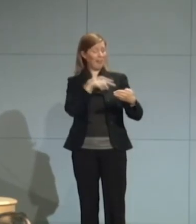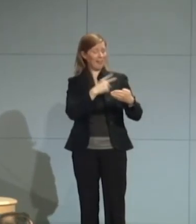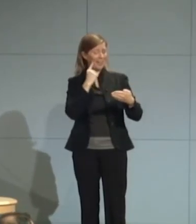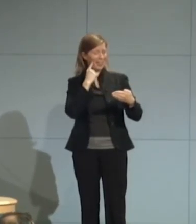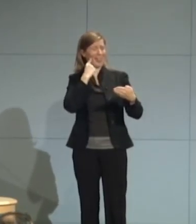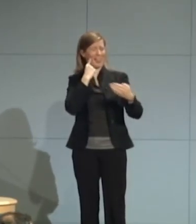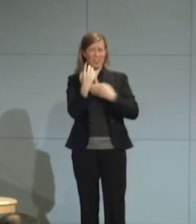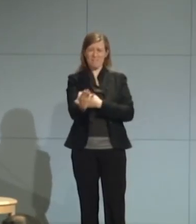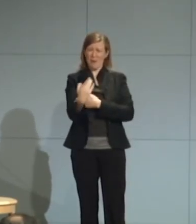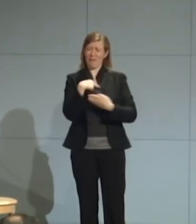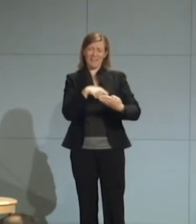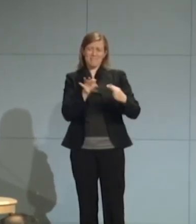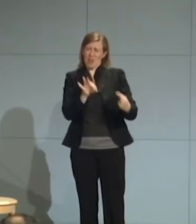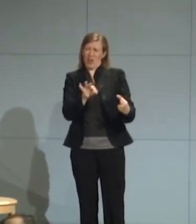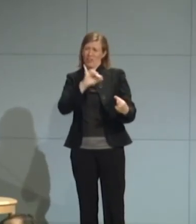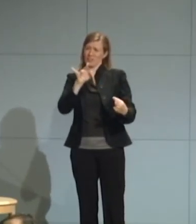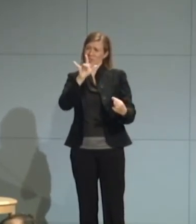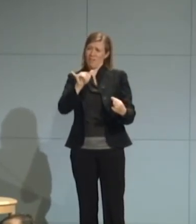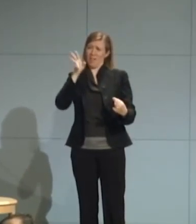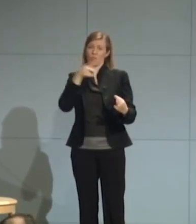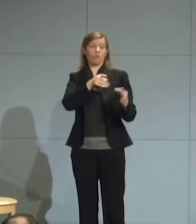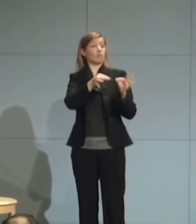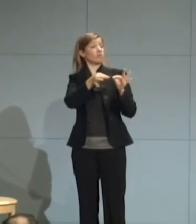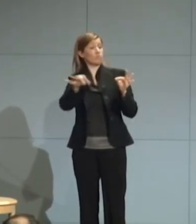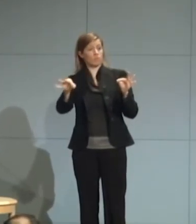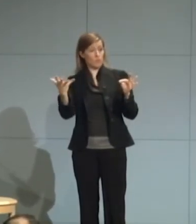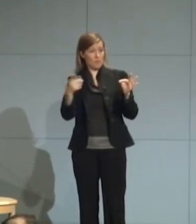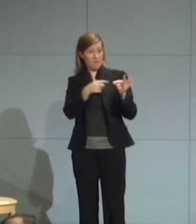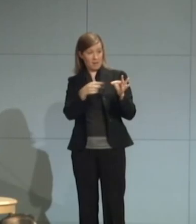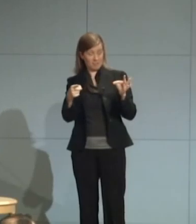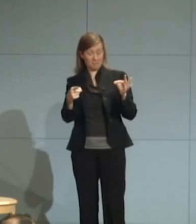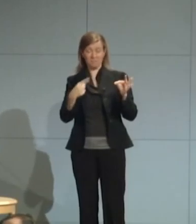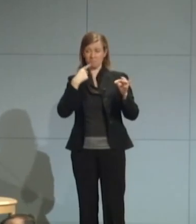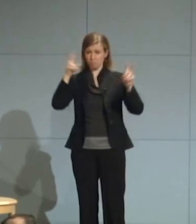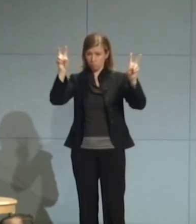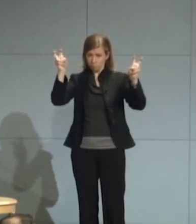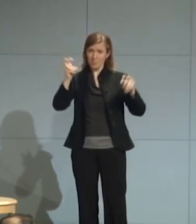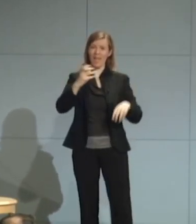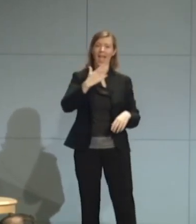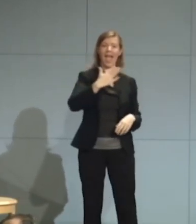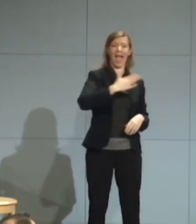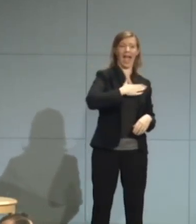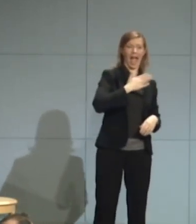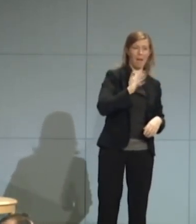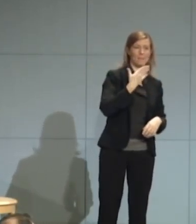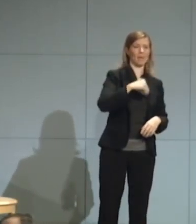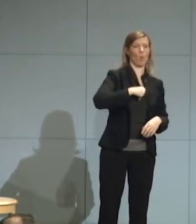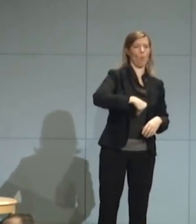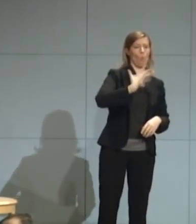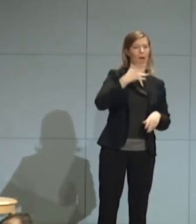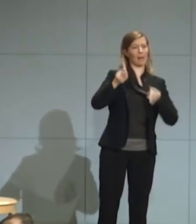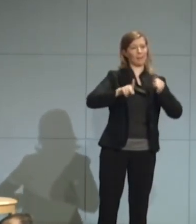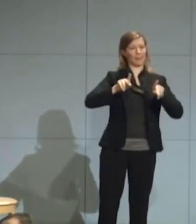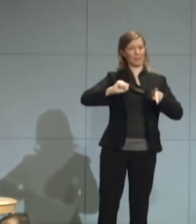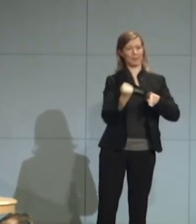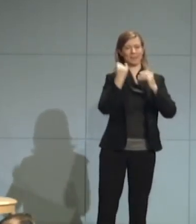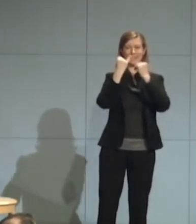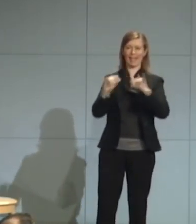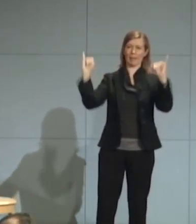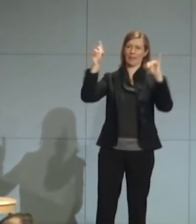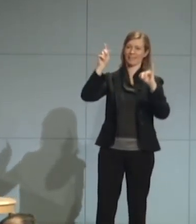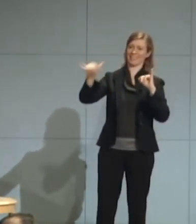about emancipation requires that we remember the thing from which people were being emancipated, so many folks